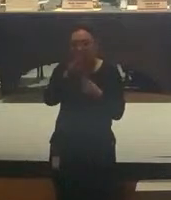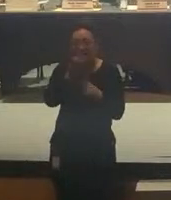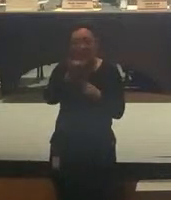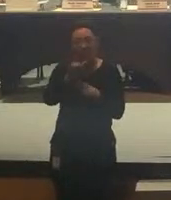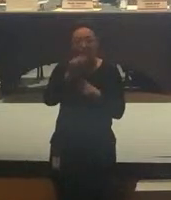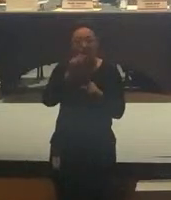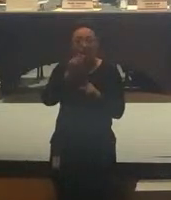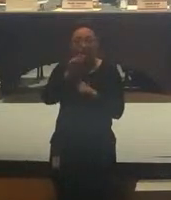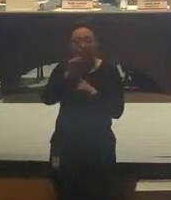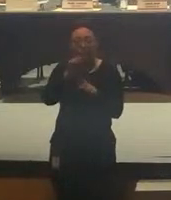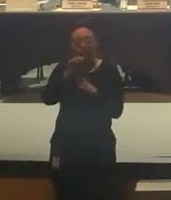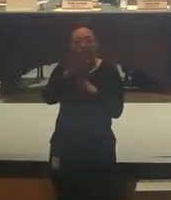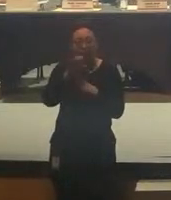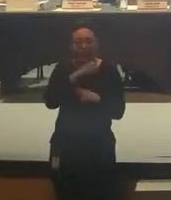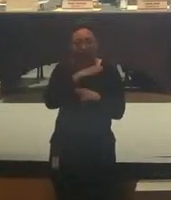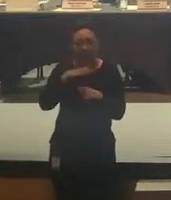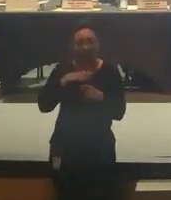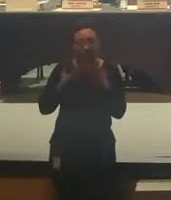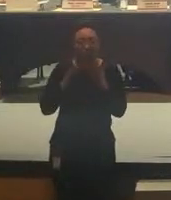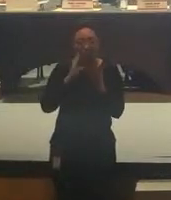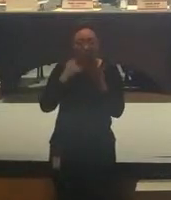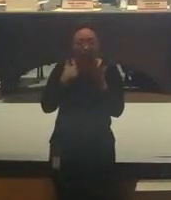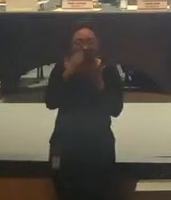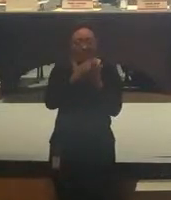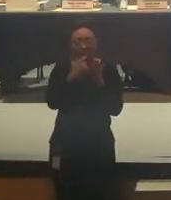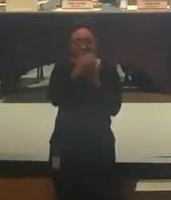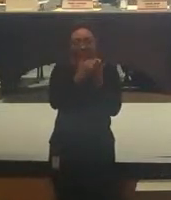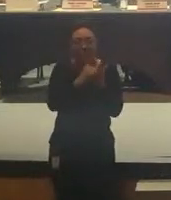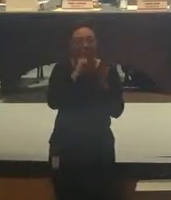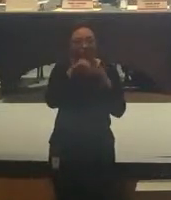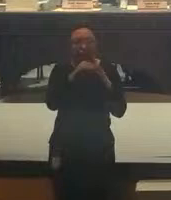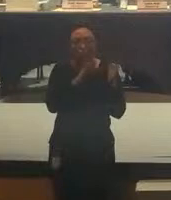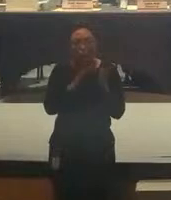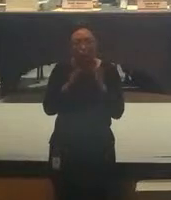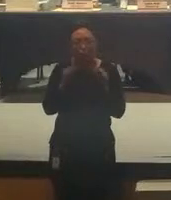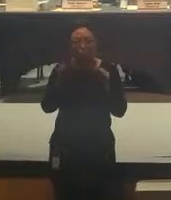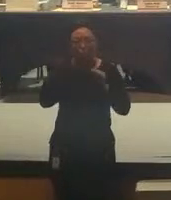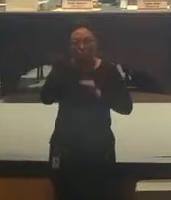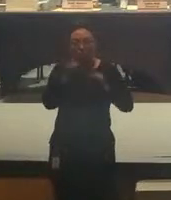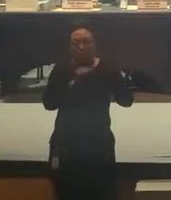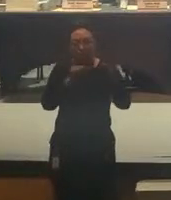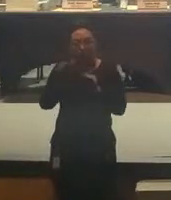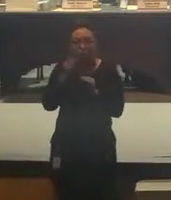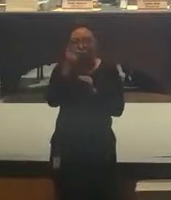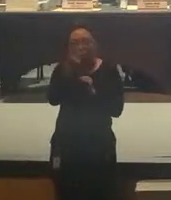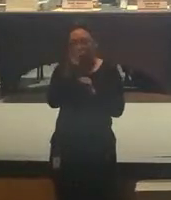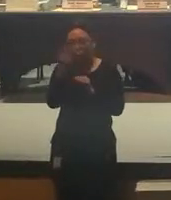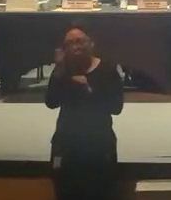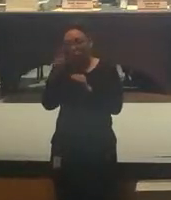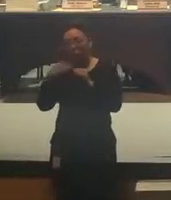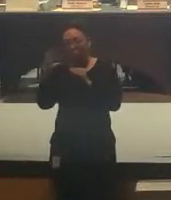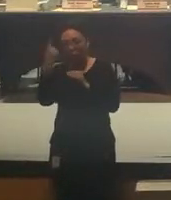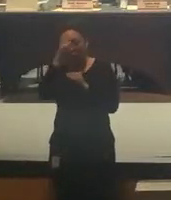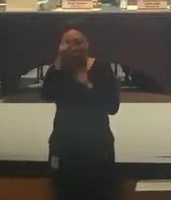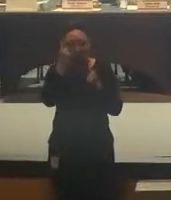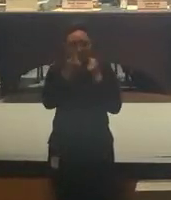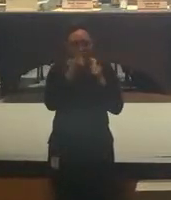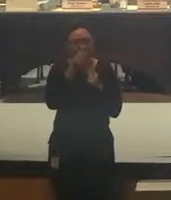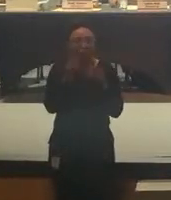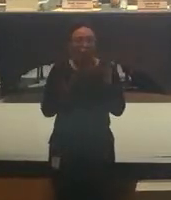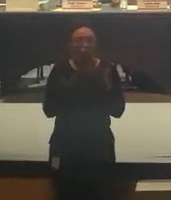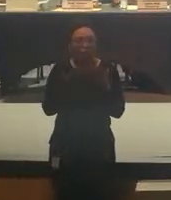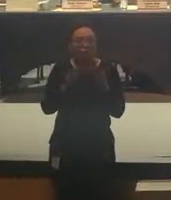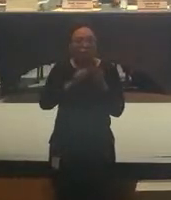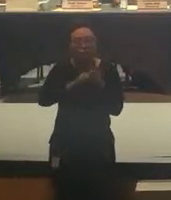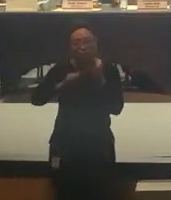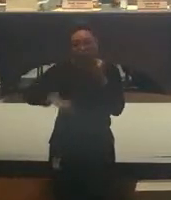Zone Advisory Commission may take items on the agenda out of order, may combine two or more agenda items for consideration, and may